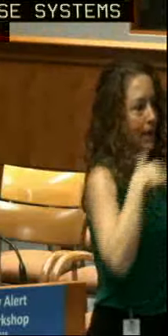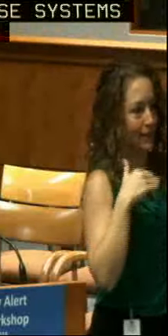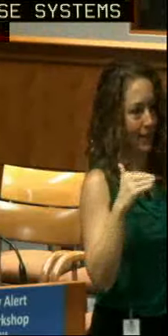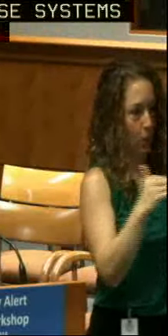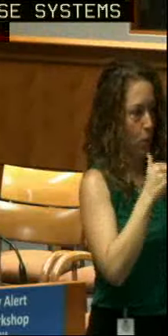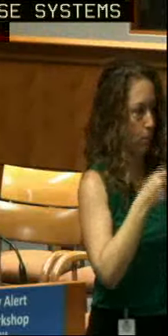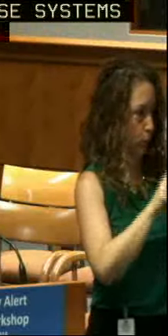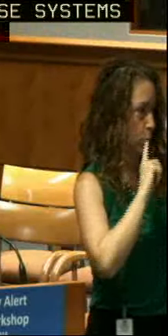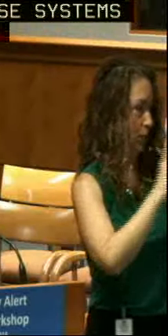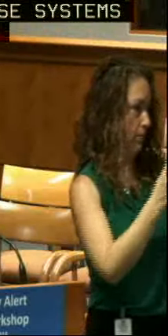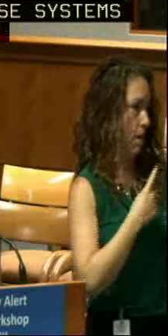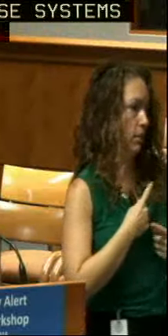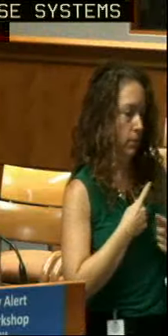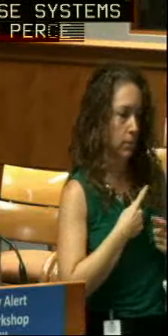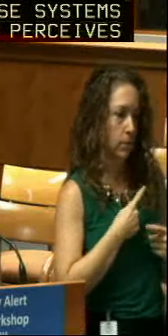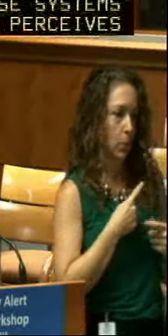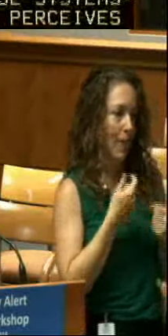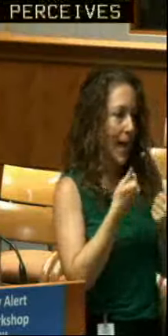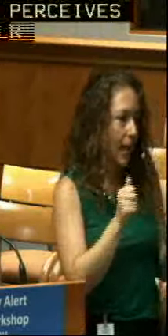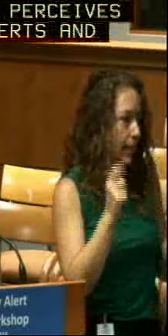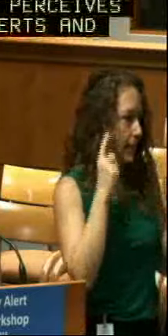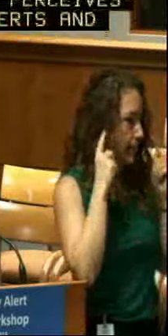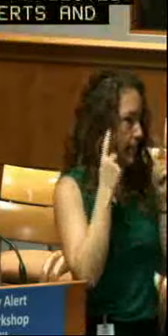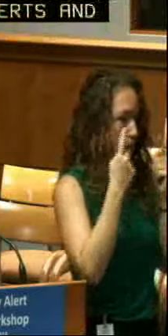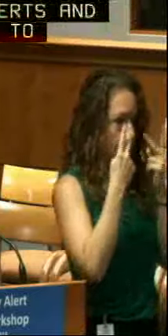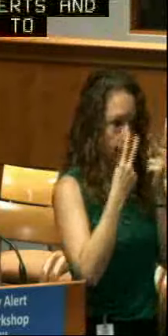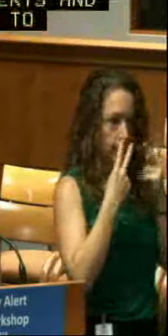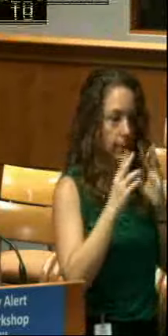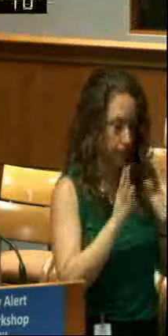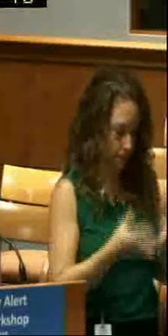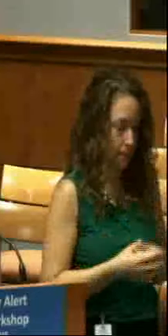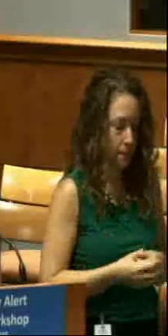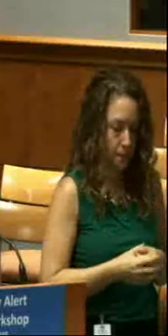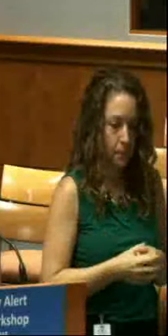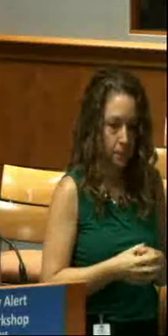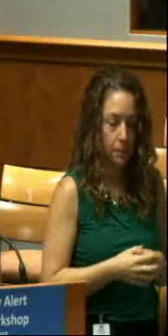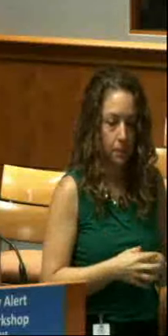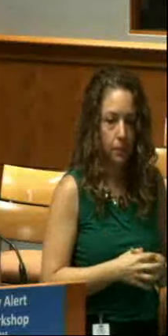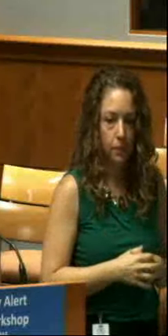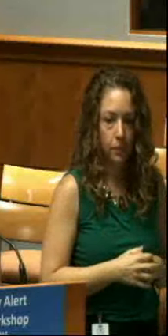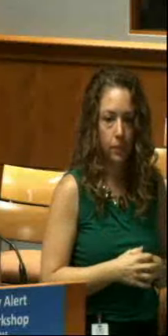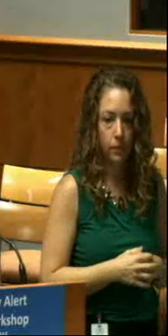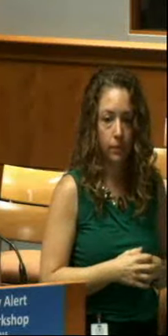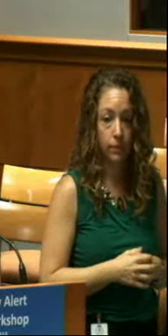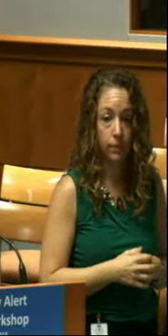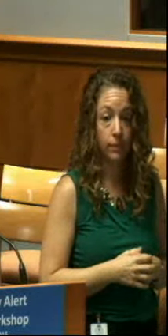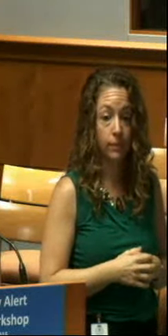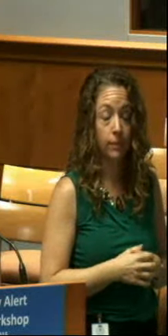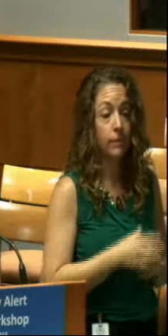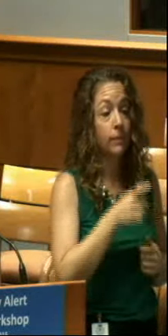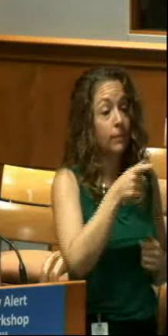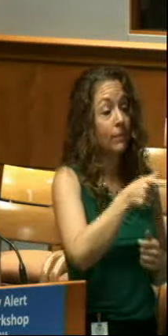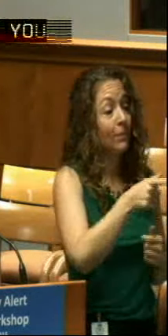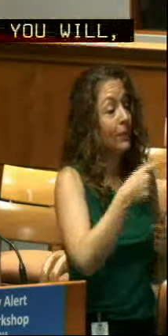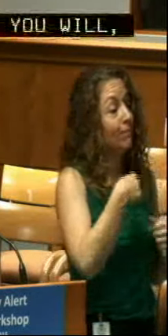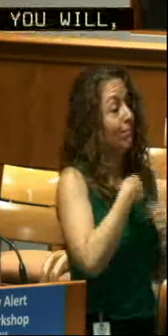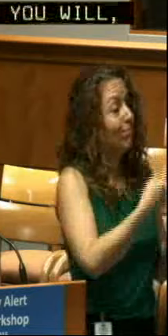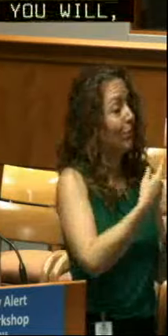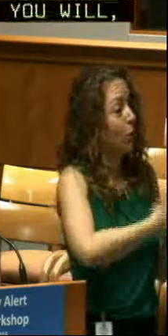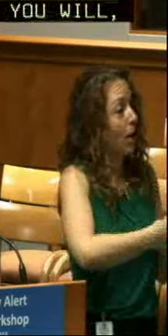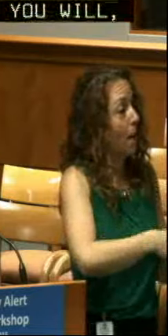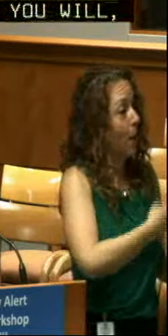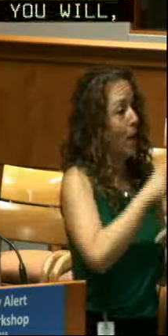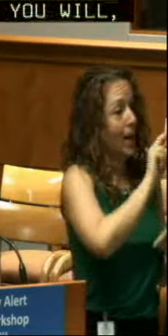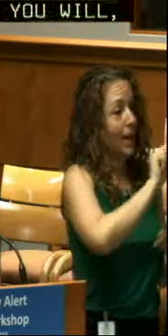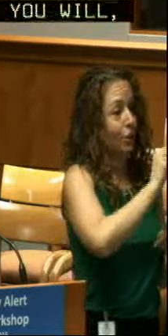senses. Think of this also, if you will, as an adjunct to Next Generation 911. And similarly,